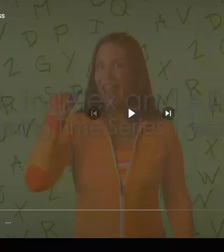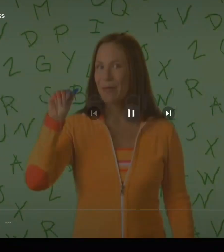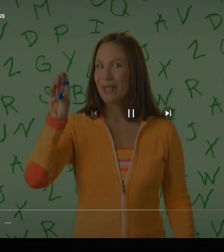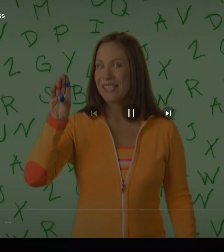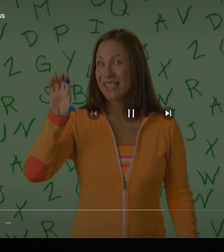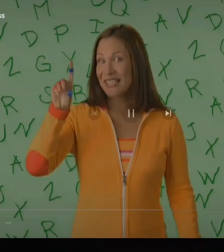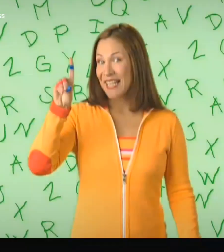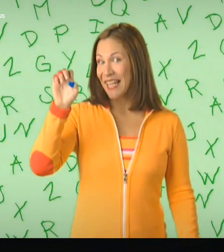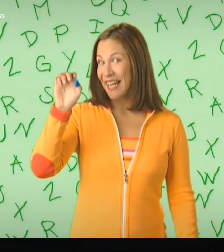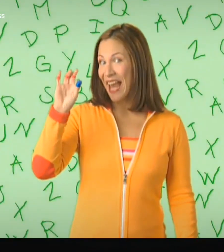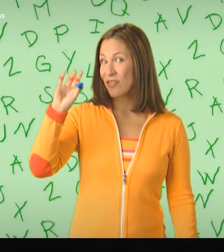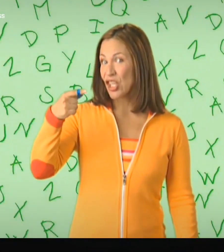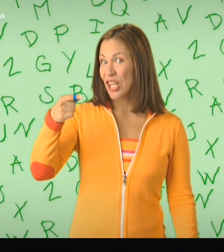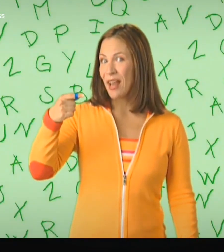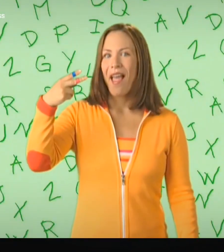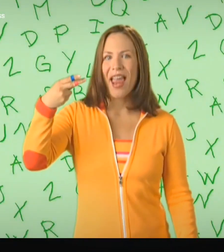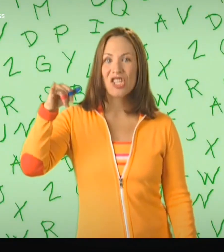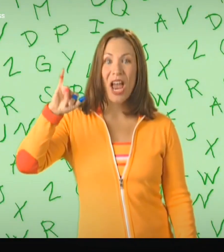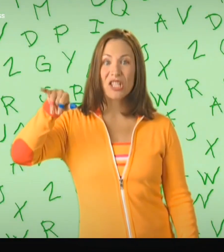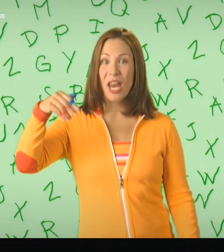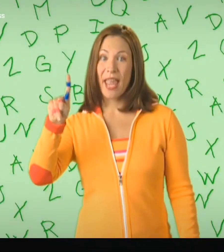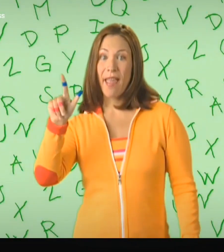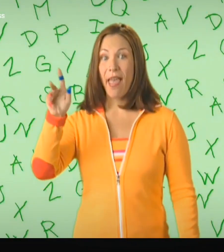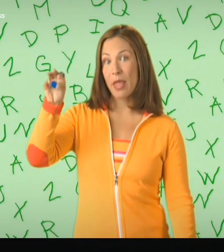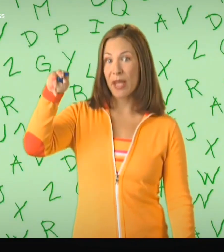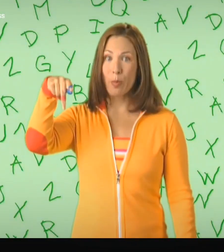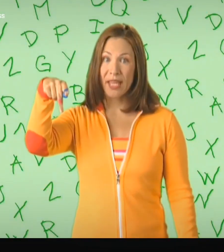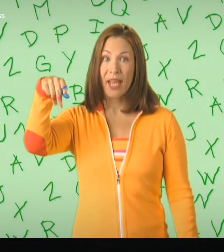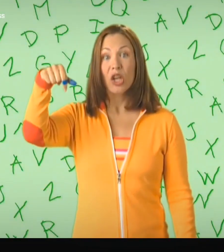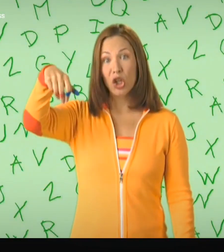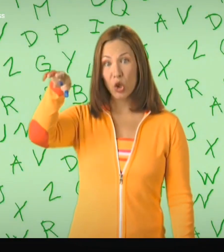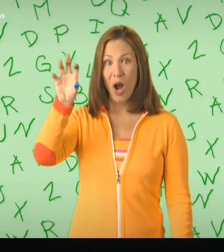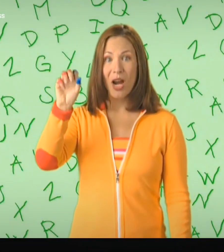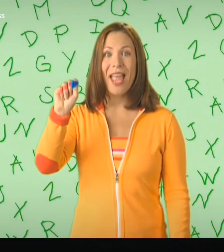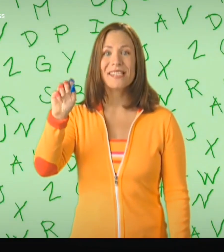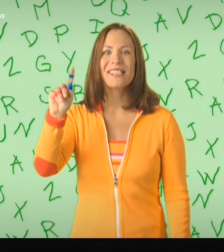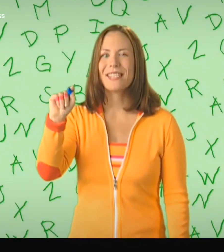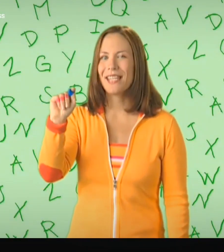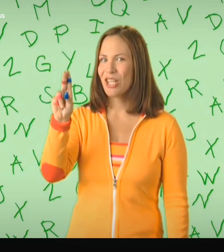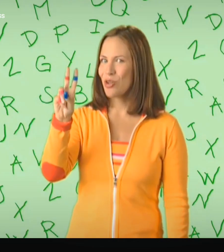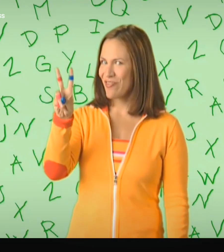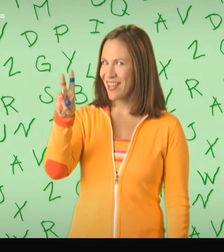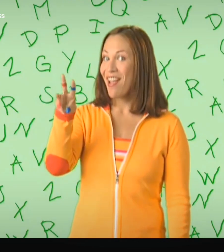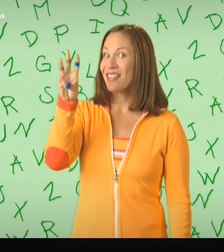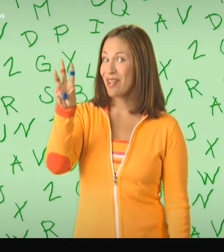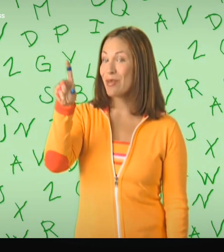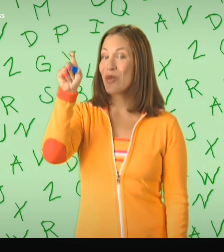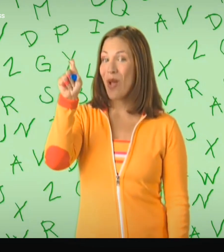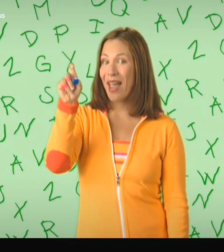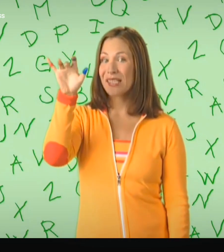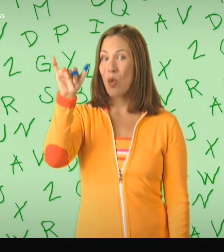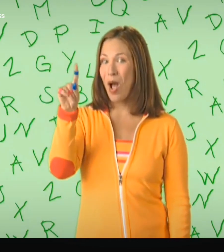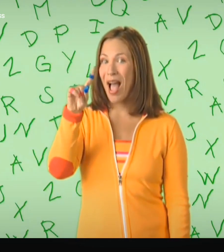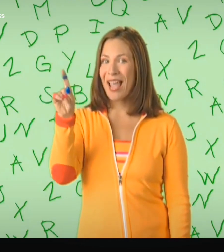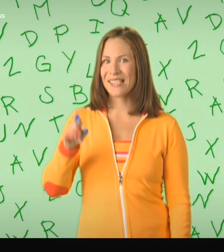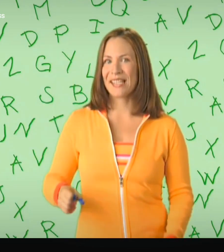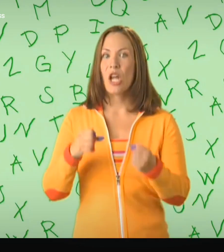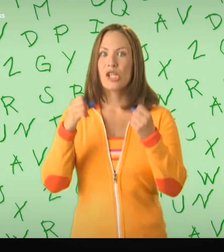A, C, D, E, F, G, H, I, J, K, L, M, N, O, P, Q, R, S, T, U, V, W, X, Y,